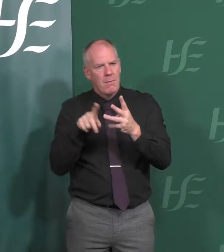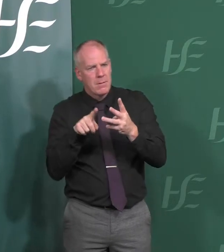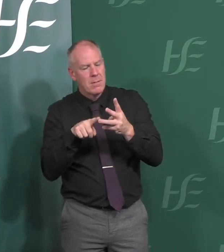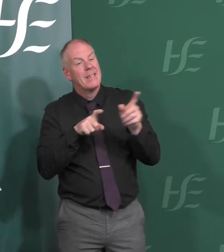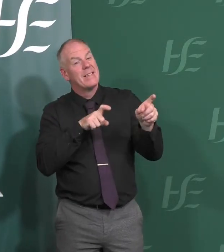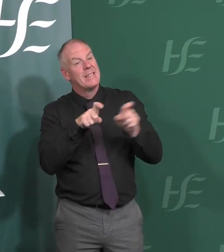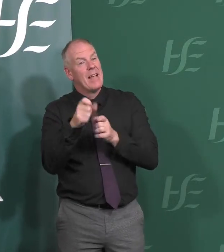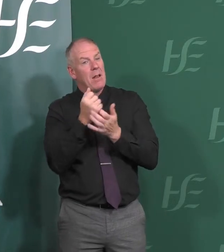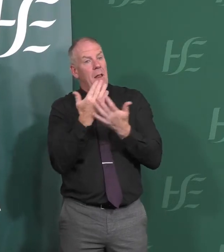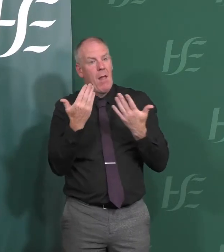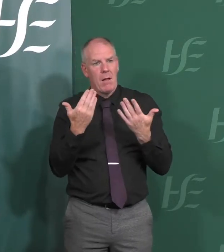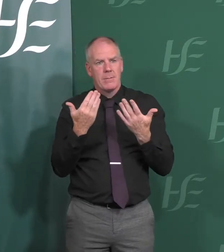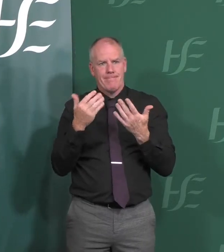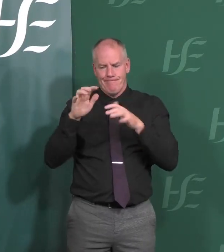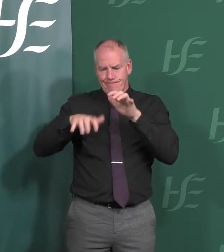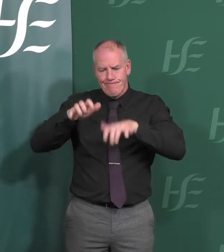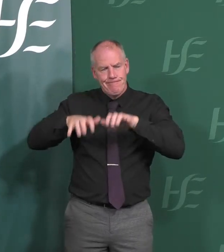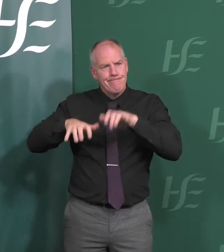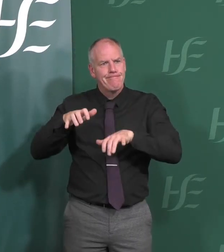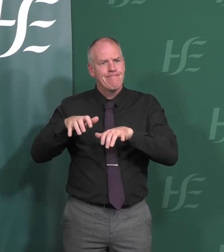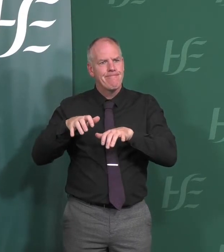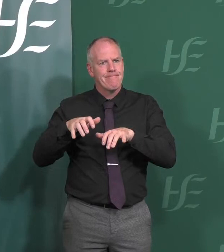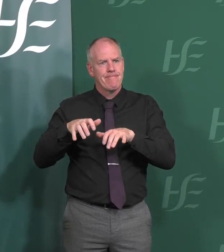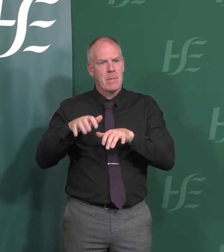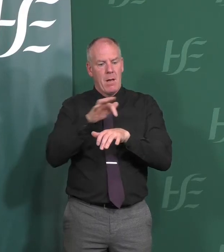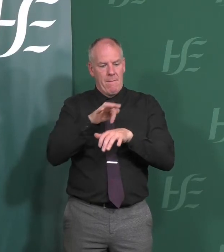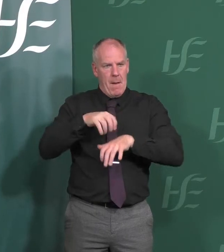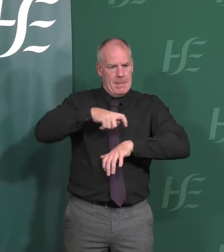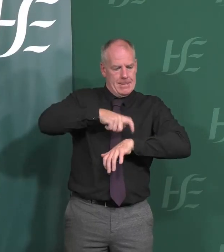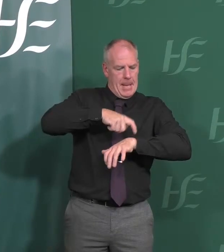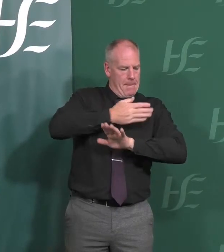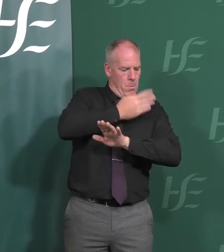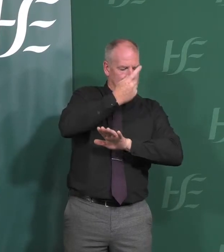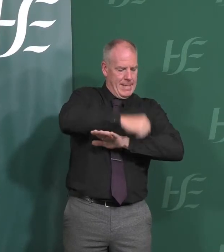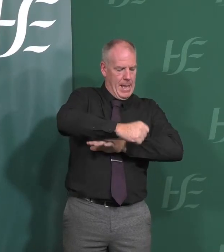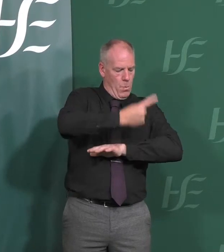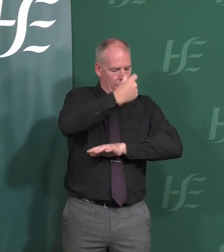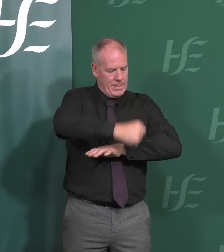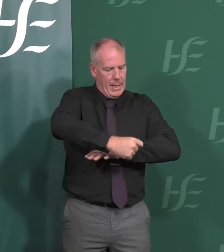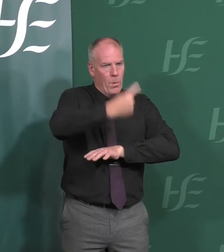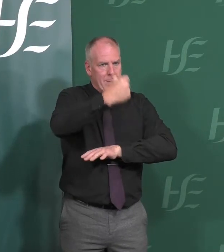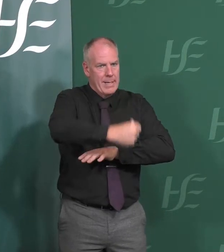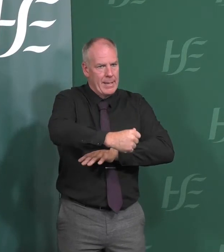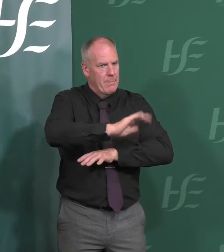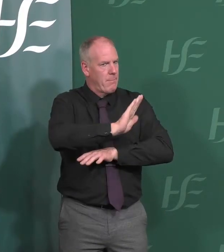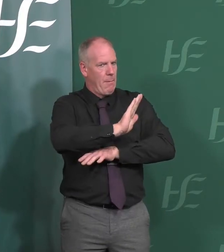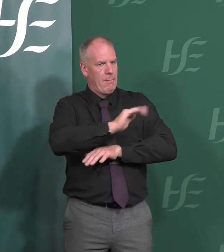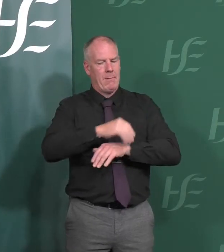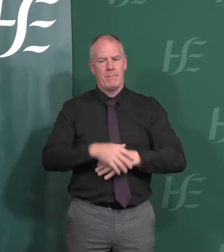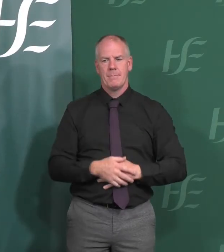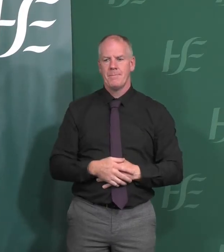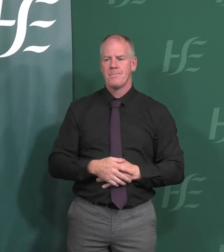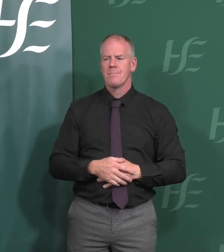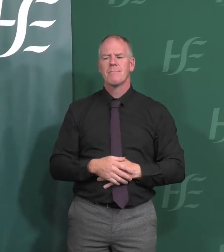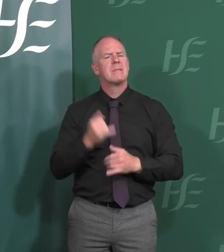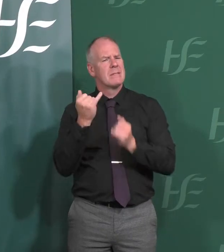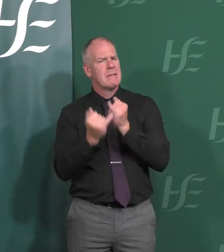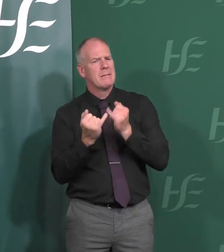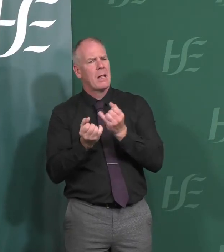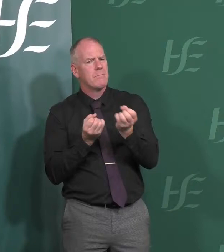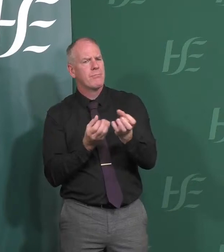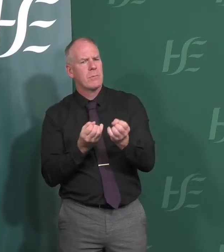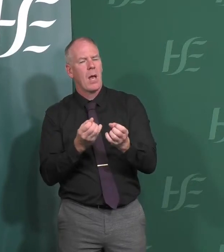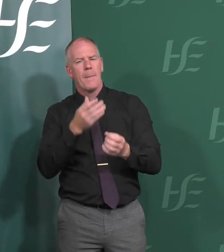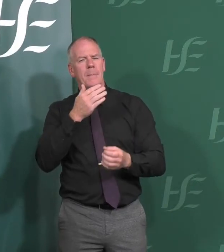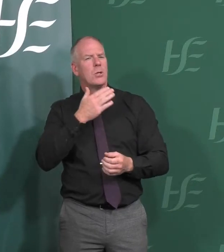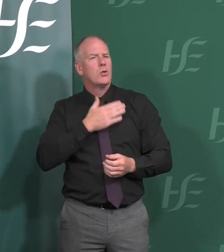very much a manual process, and it's from a point in time. And I'll bring you through some of the detail on that. But just to give some